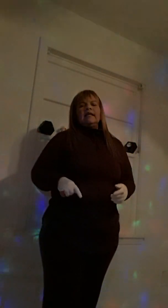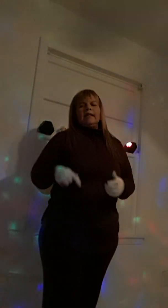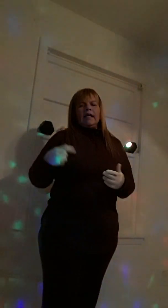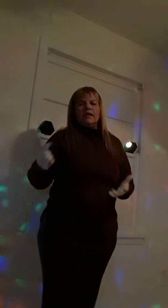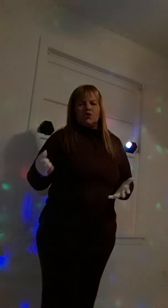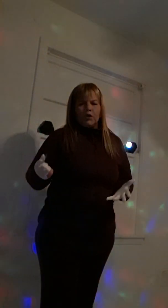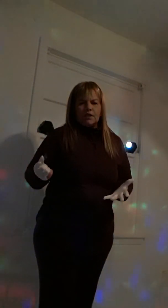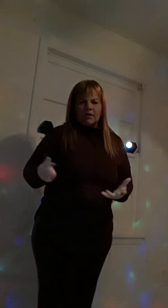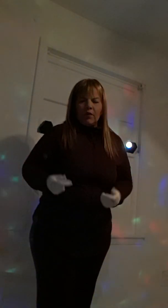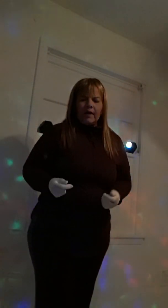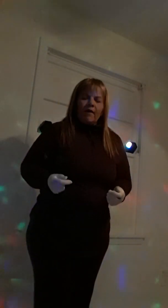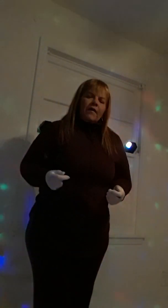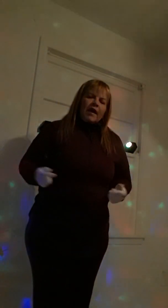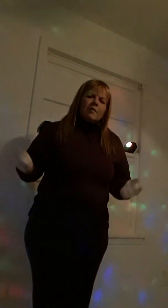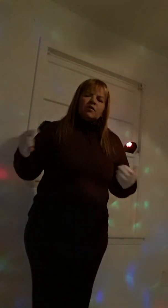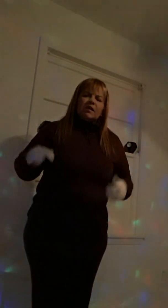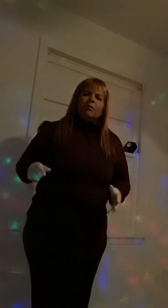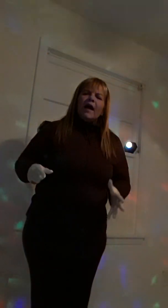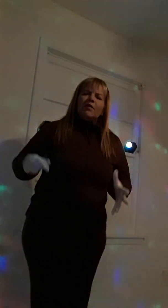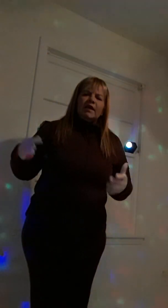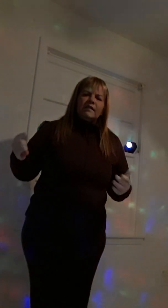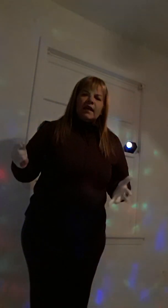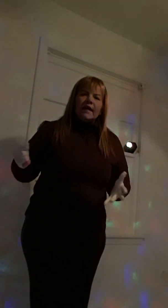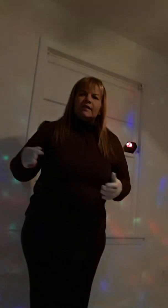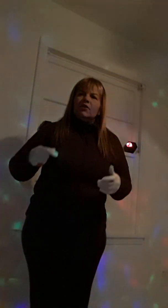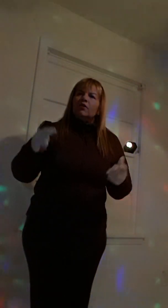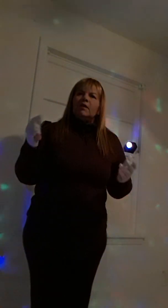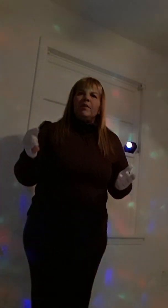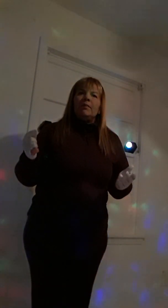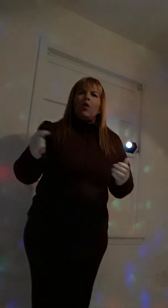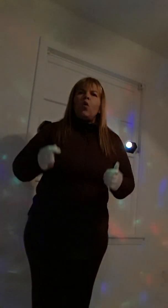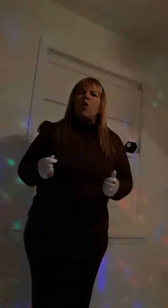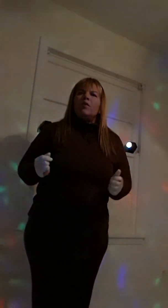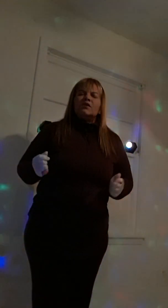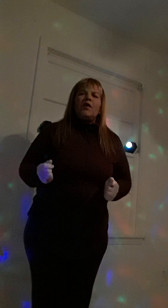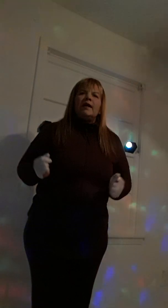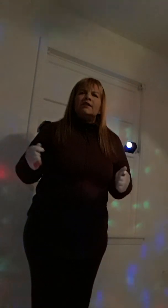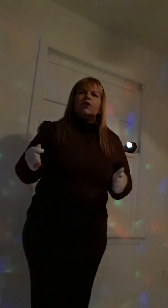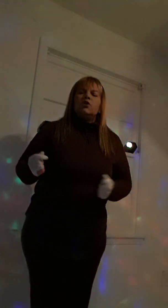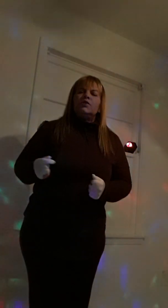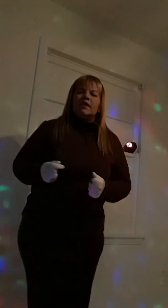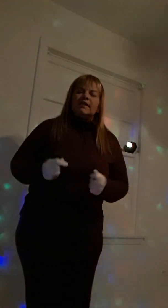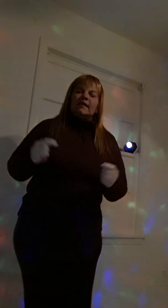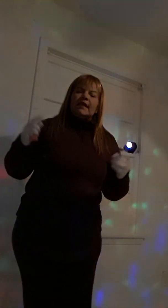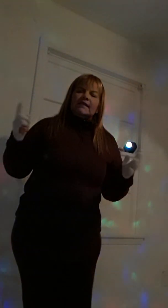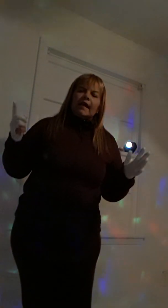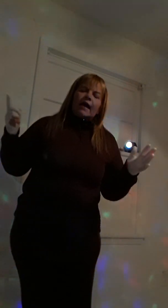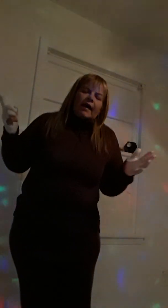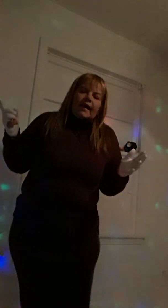the interest, right? Hemos sembrado el interés in all the people who always find excuses and they say, I